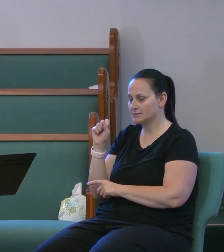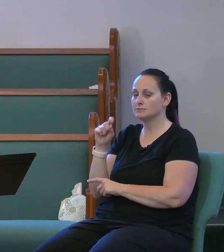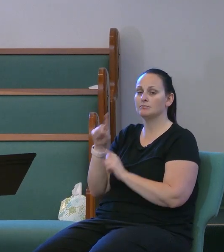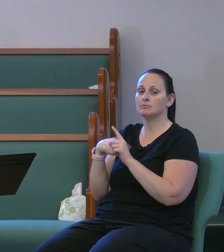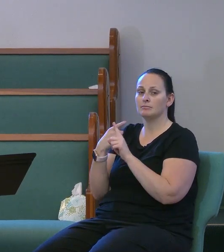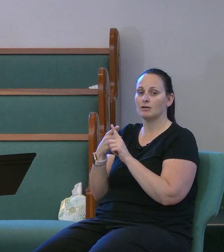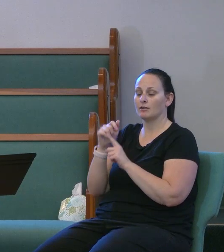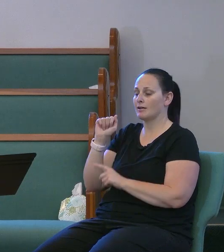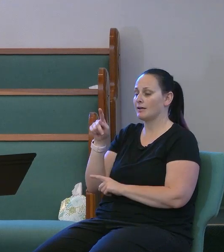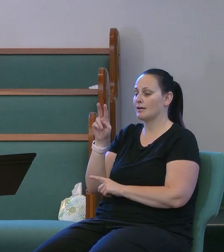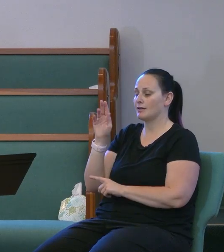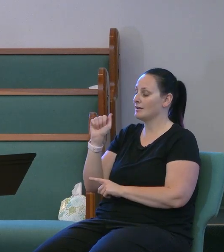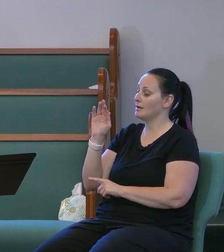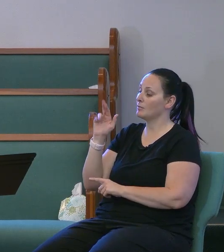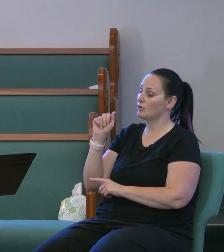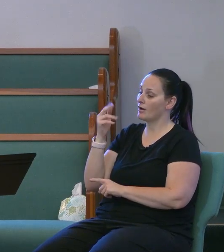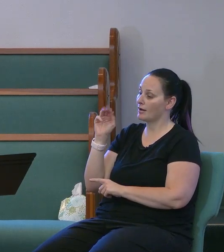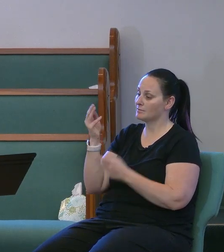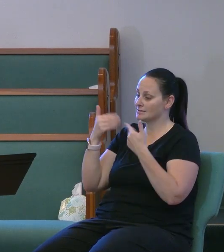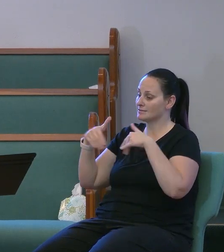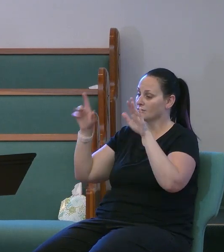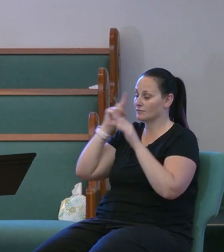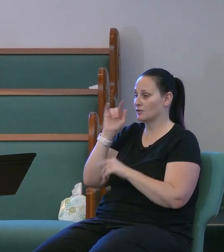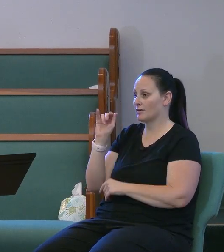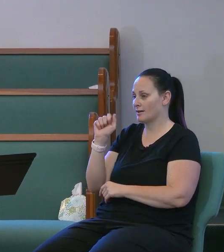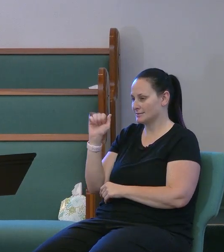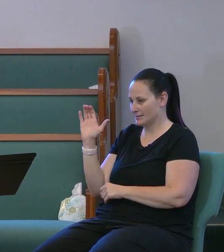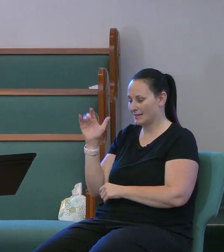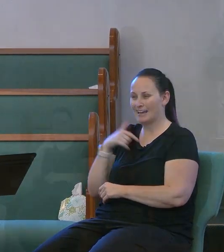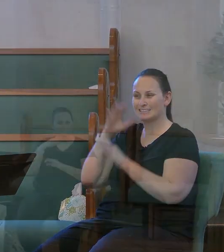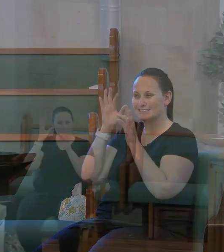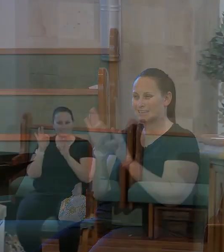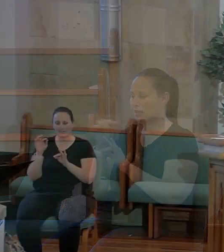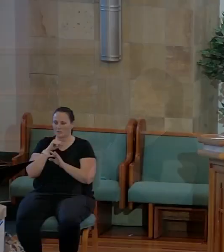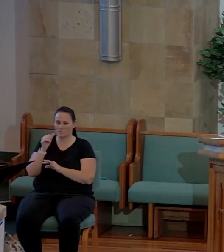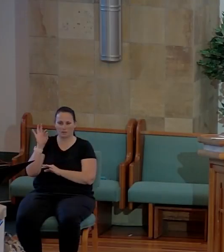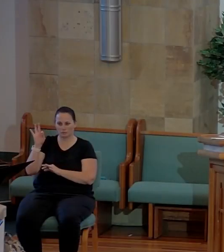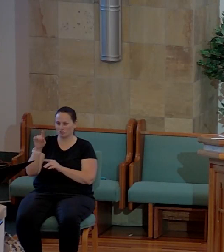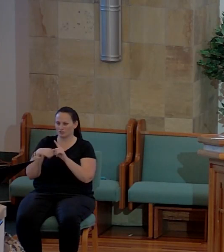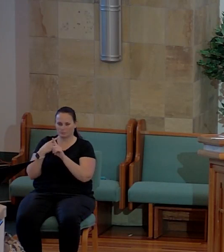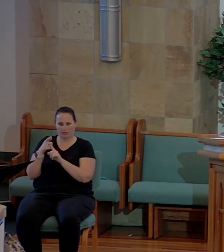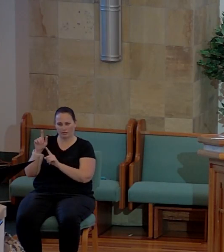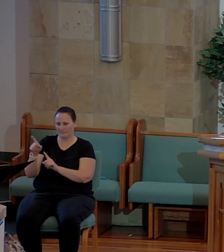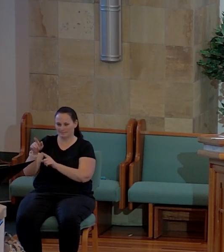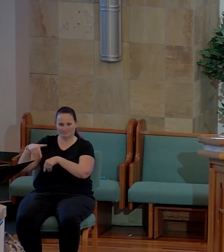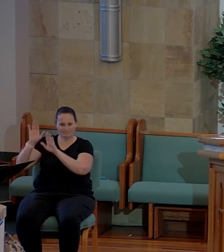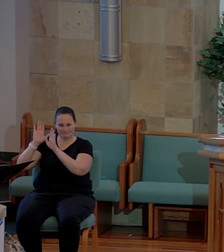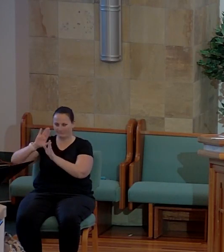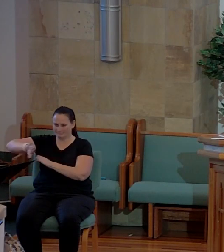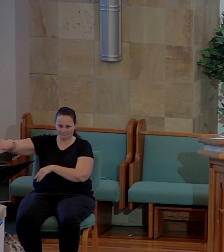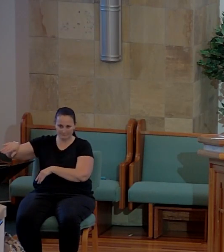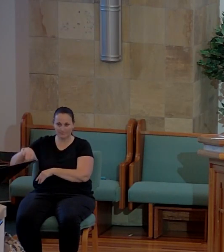about Abraham's sacrifice of Isaac. I have decided I am no longer preaching on Abraham sacrificing his